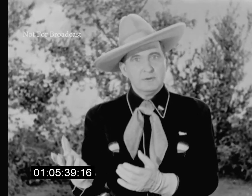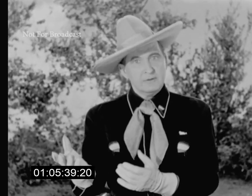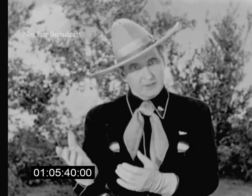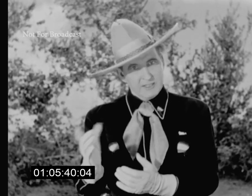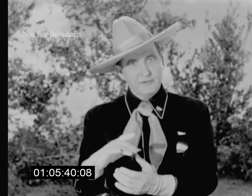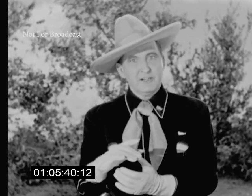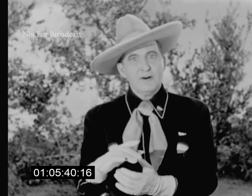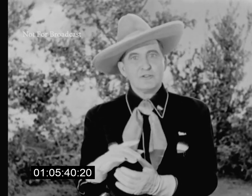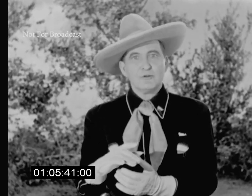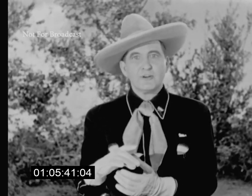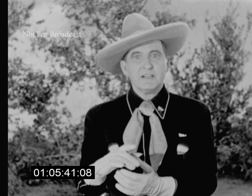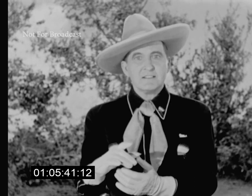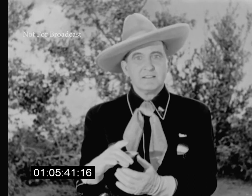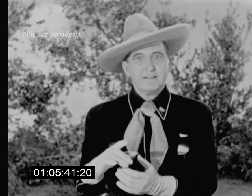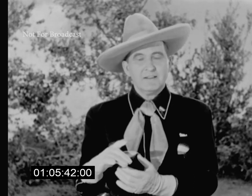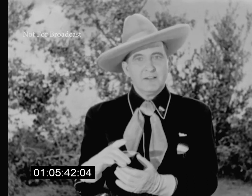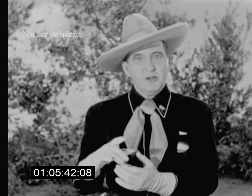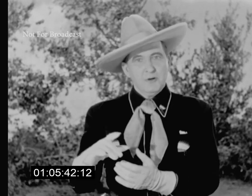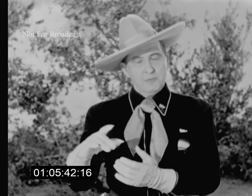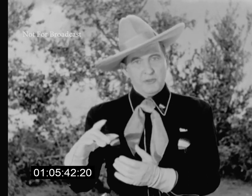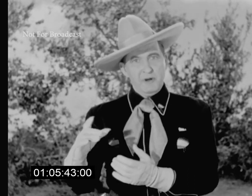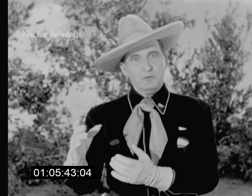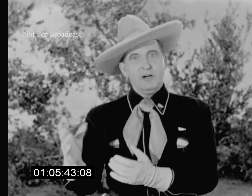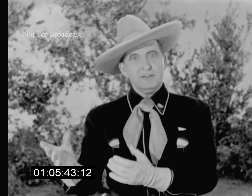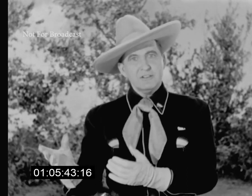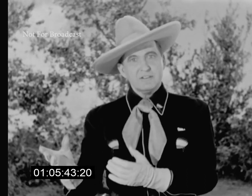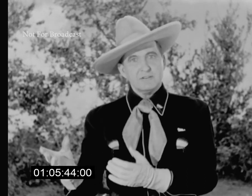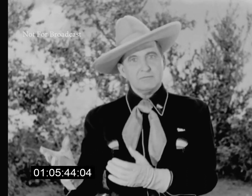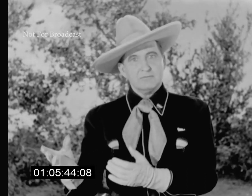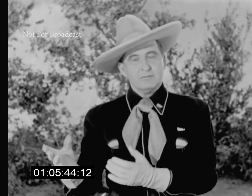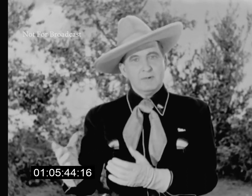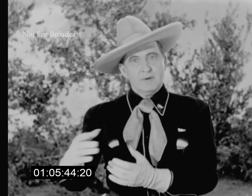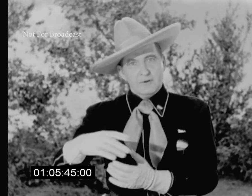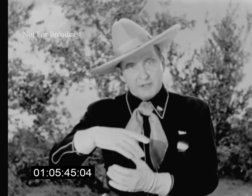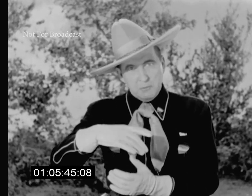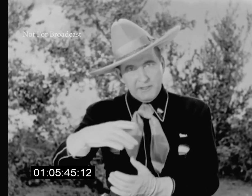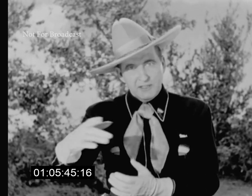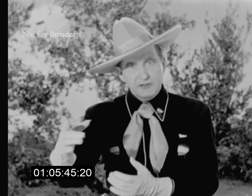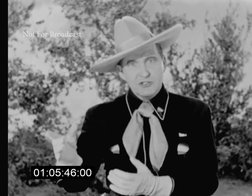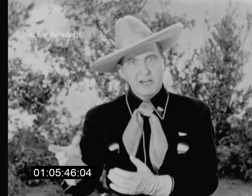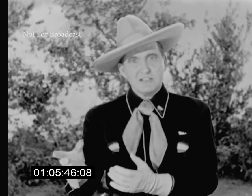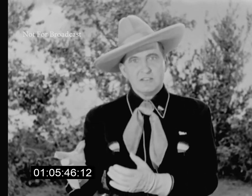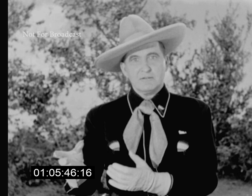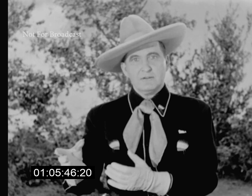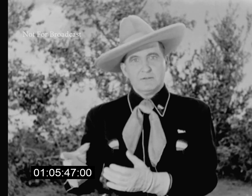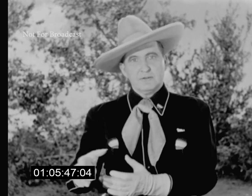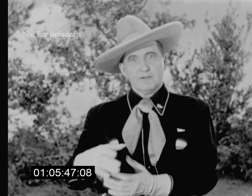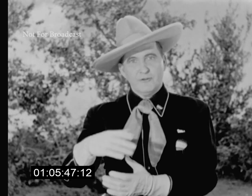A little different than our school for kids. But the men were hunters. They depended on the chase to